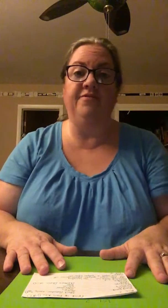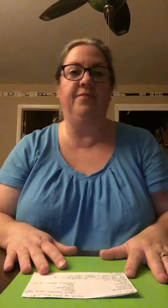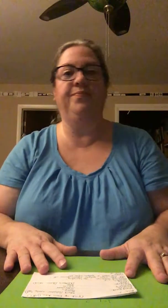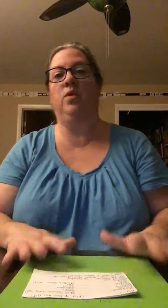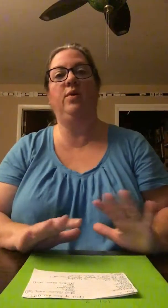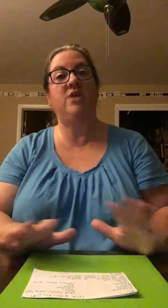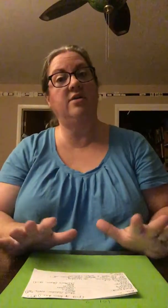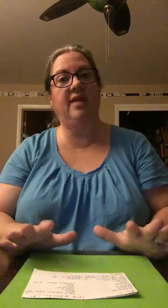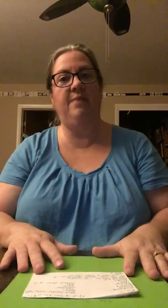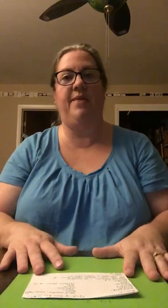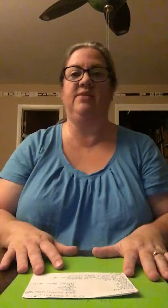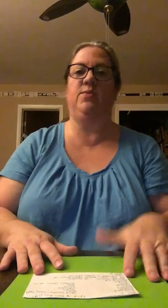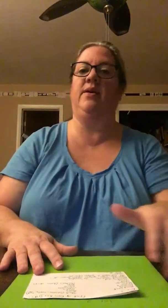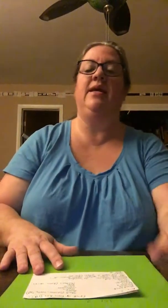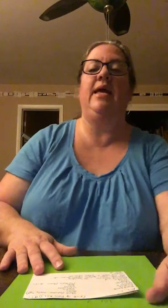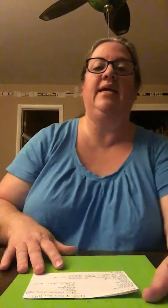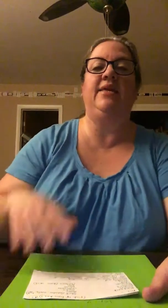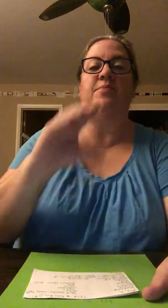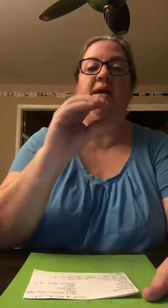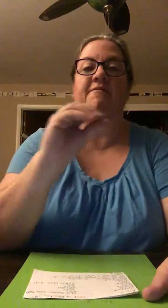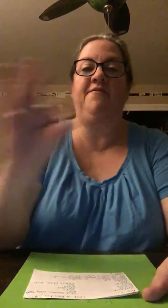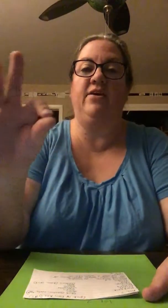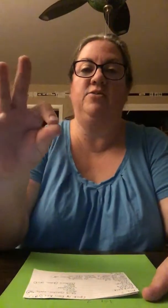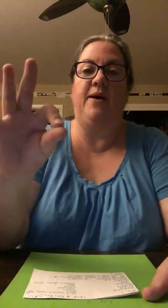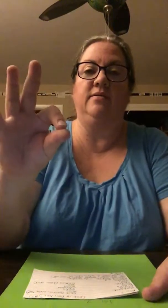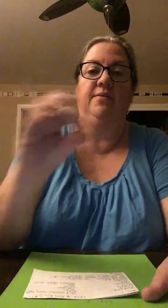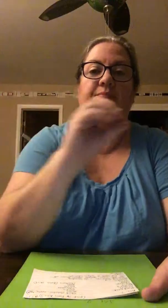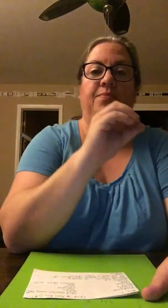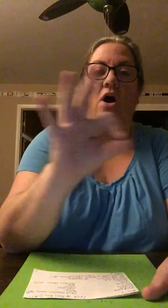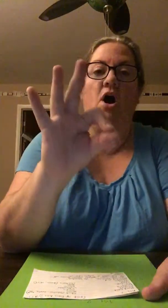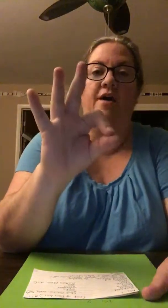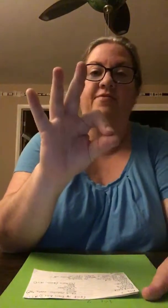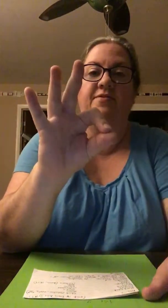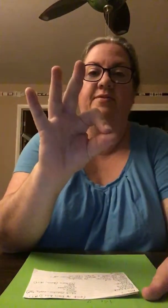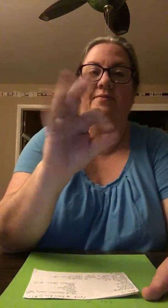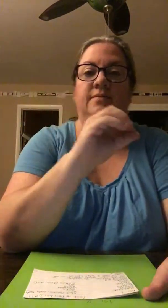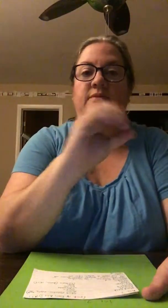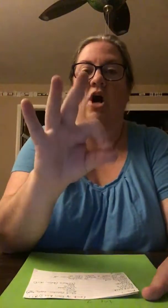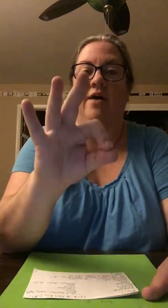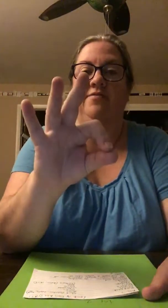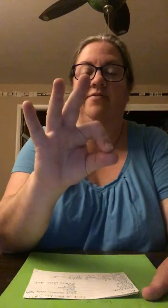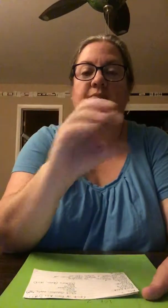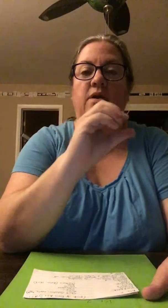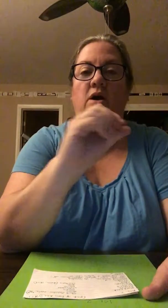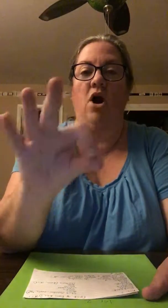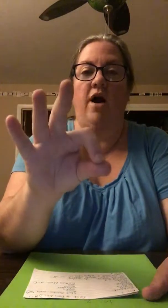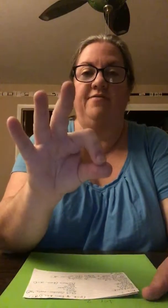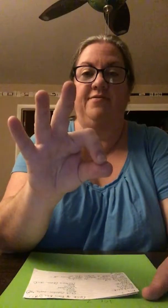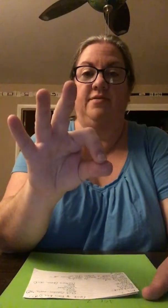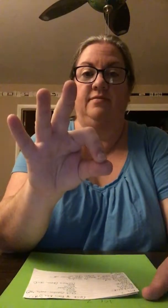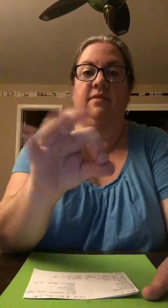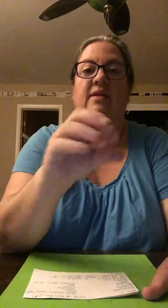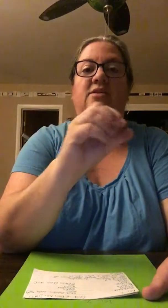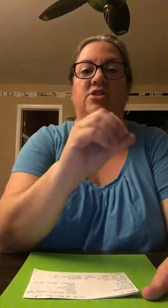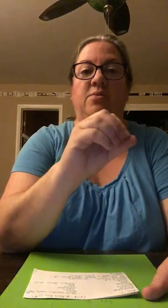Off. We talked a lot about this one. It can either be finger spelled, off, off, off. Start with